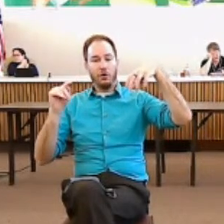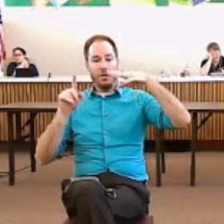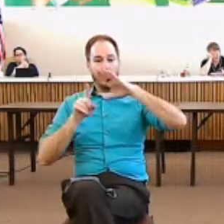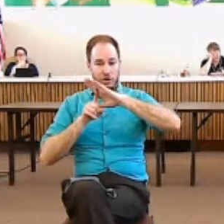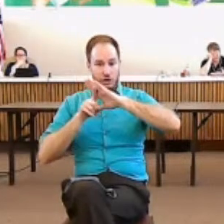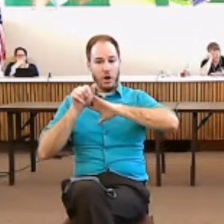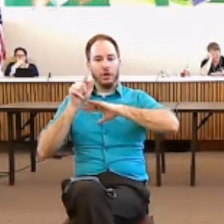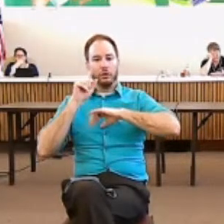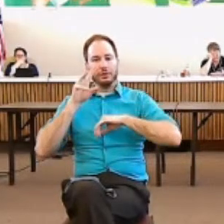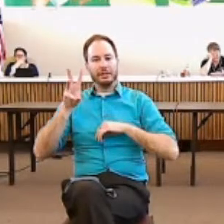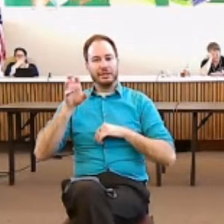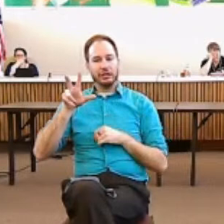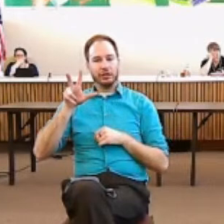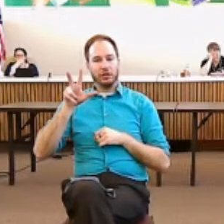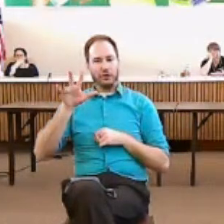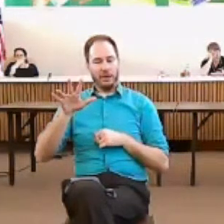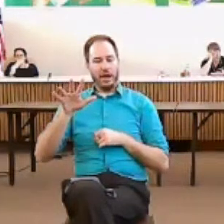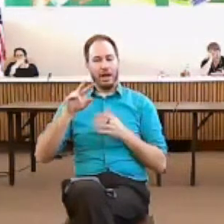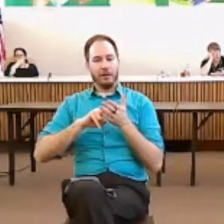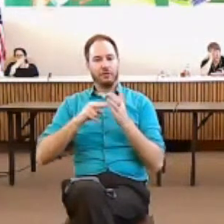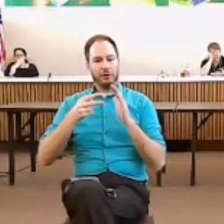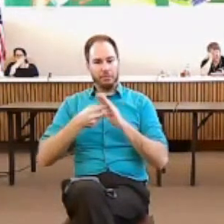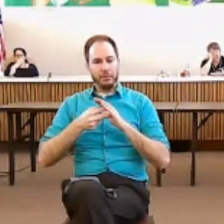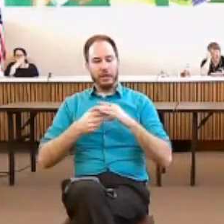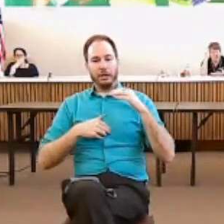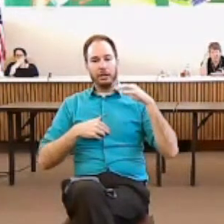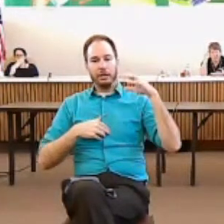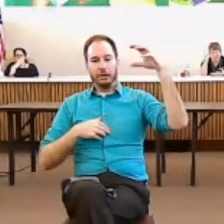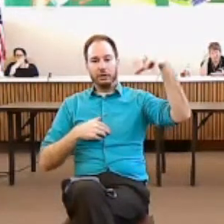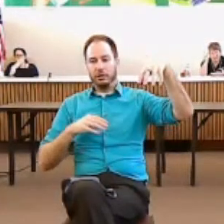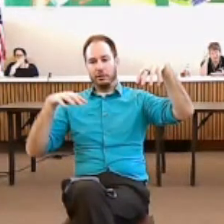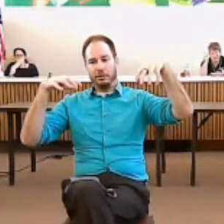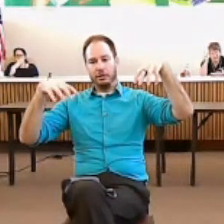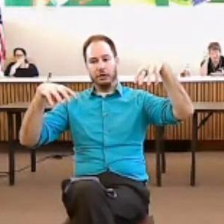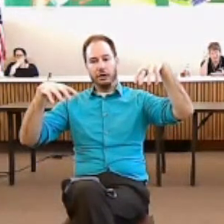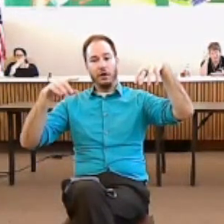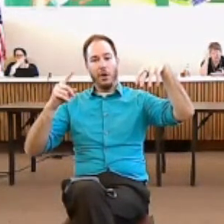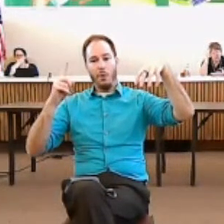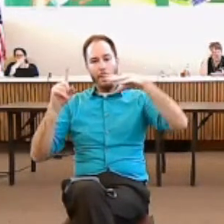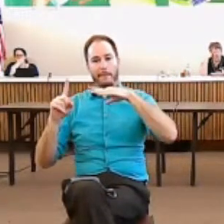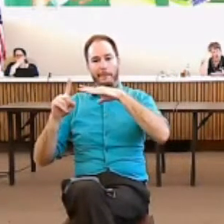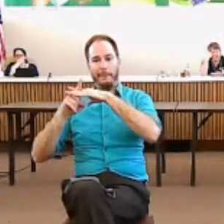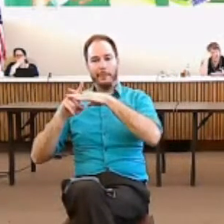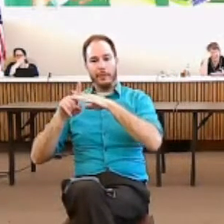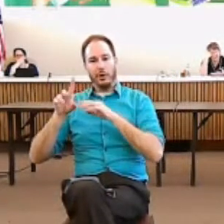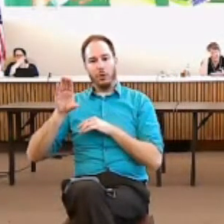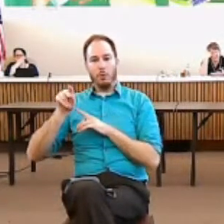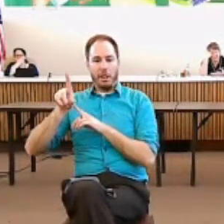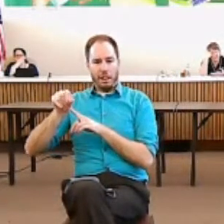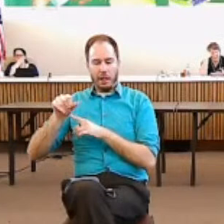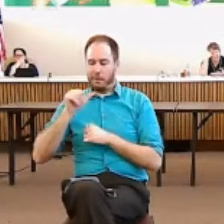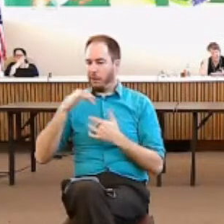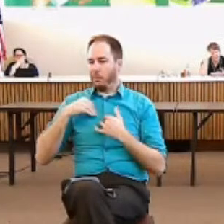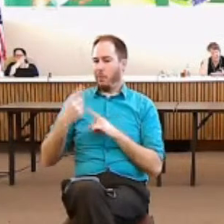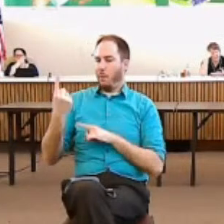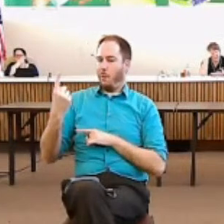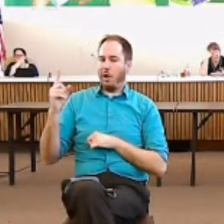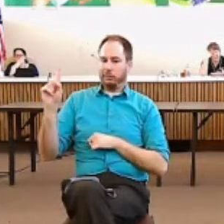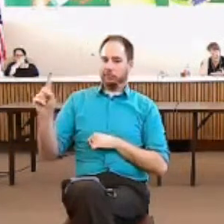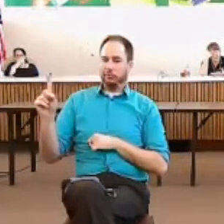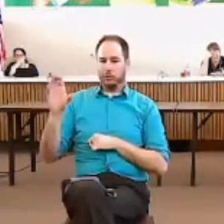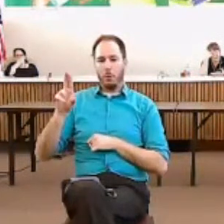is 635. The cupola, that one little peak would be at Okay, I'm not 643. too worried about that.